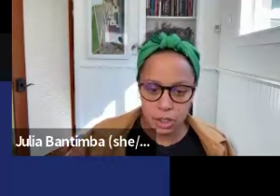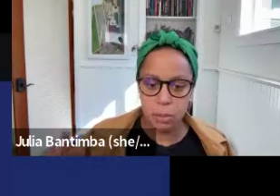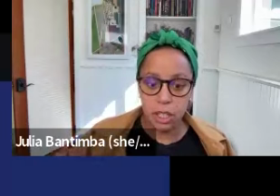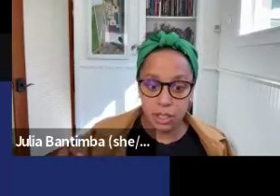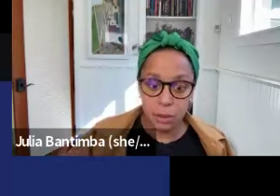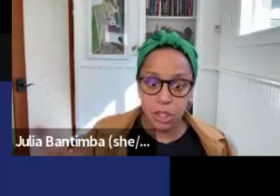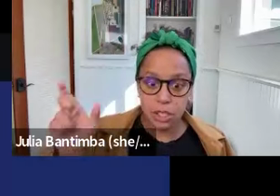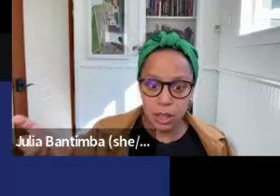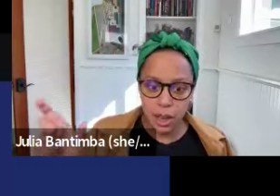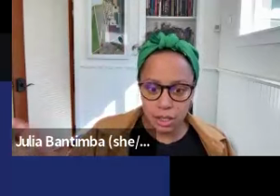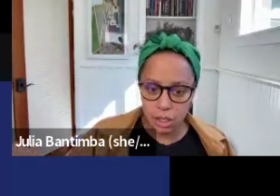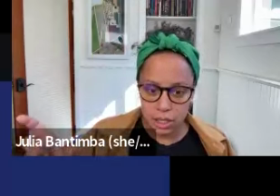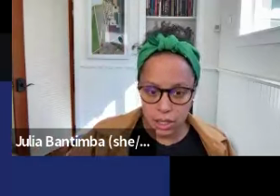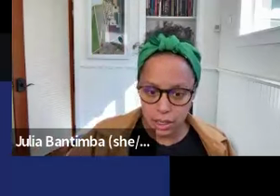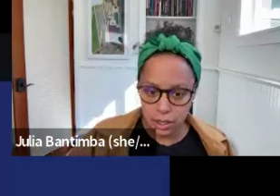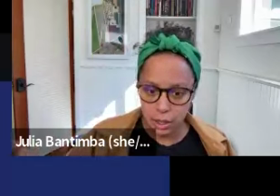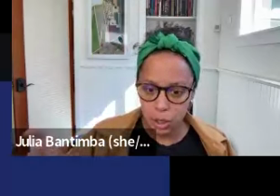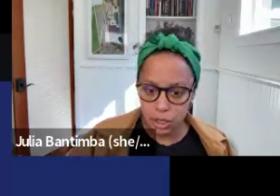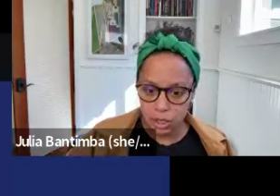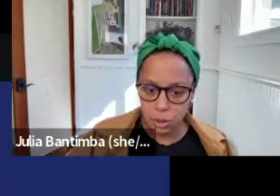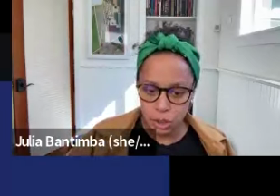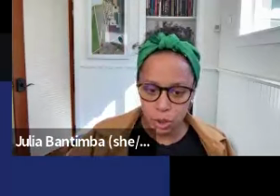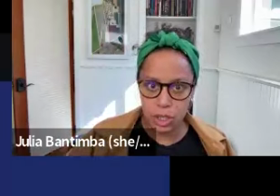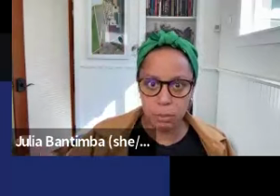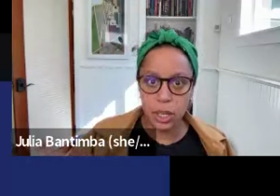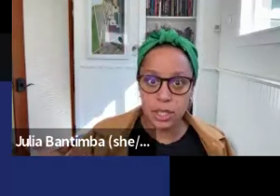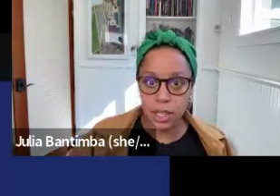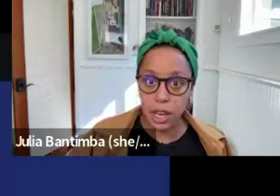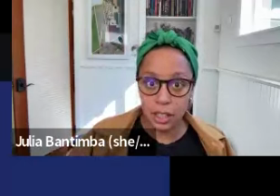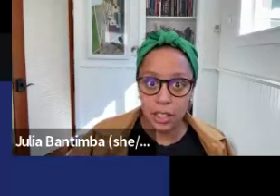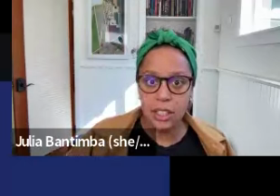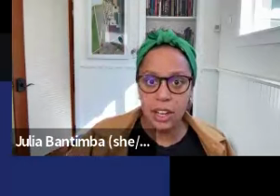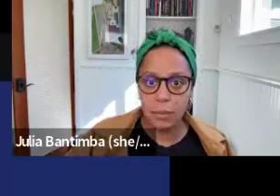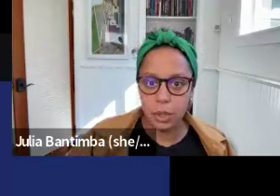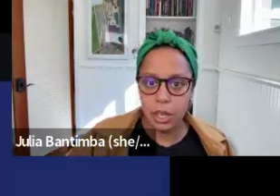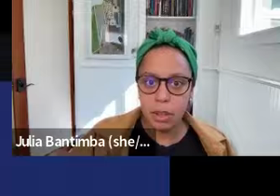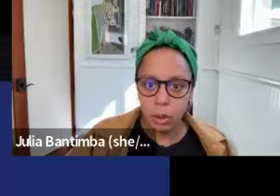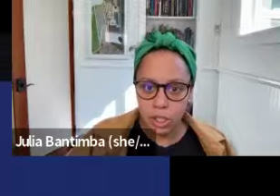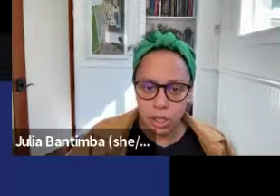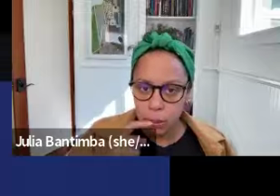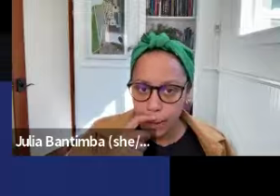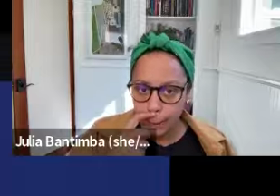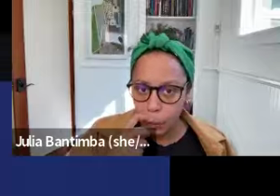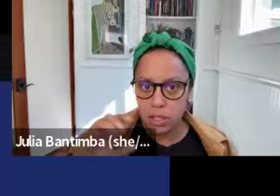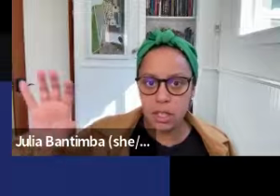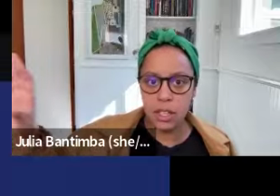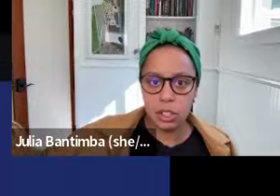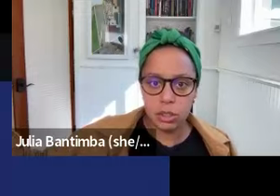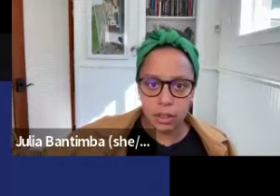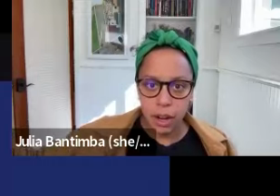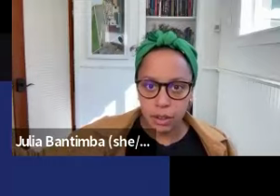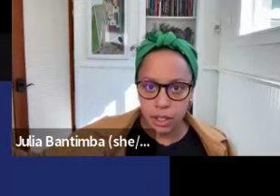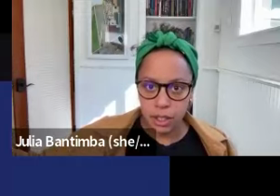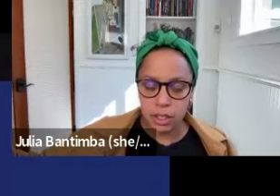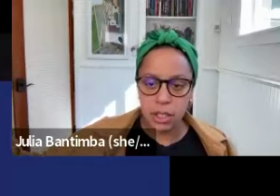give us answers to part C, which is the last 30 days. Like in part C, we're scoring present day. So some of the questions around like what's the